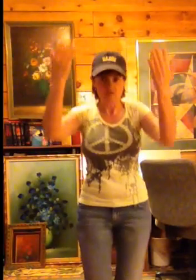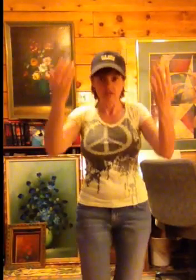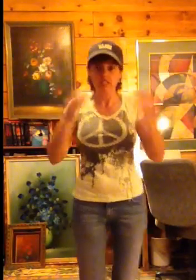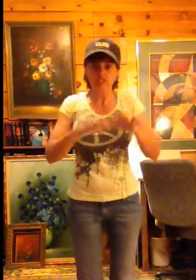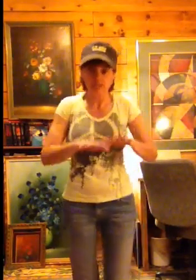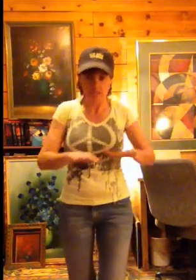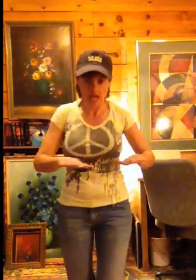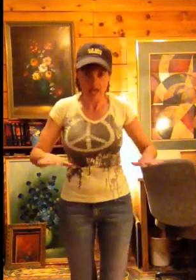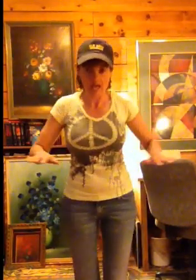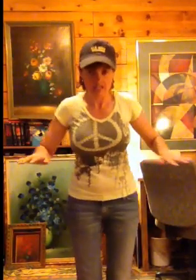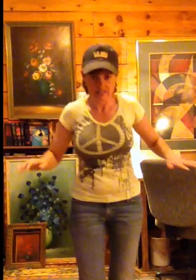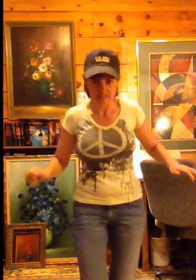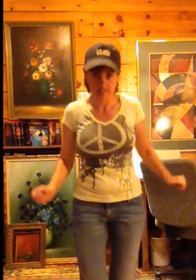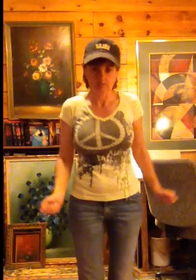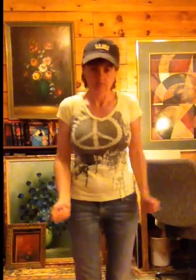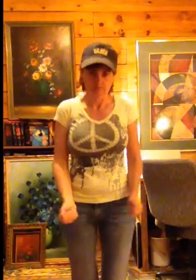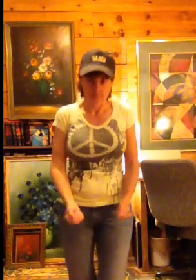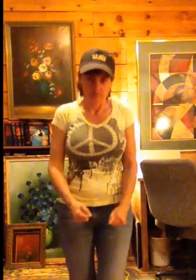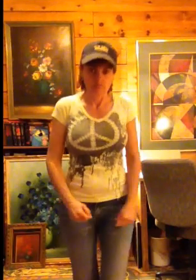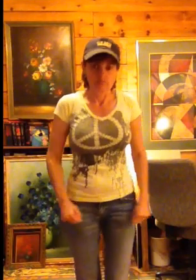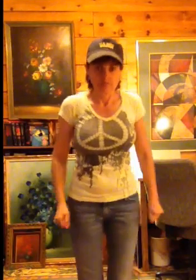heaven stands.